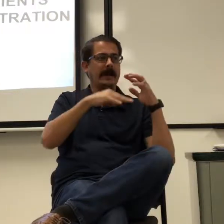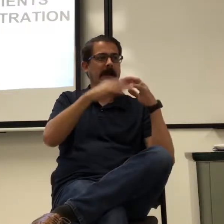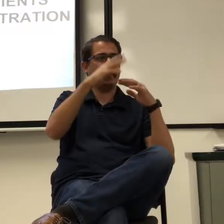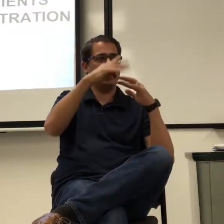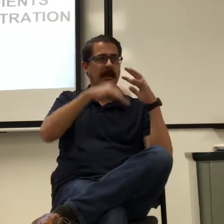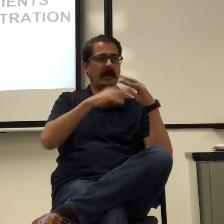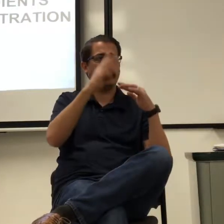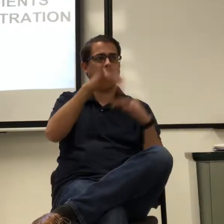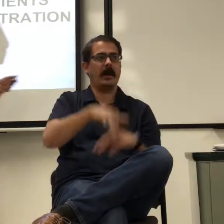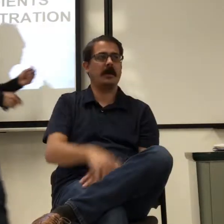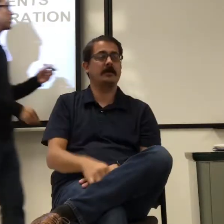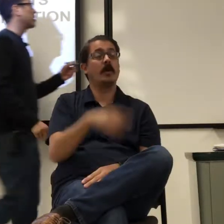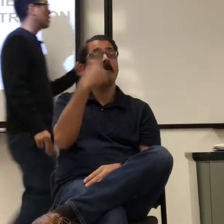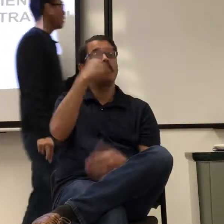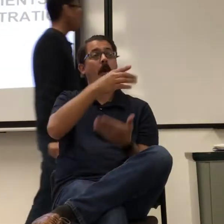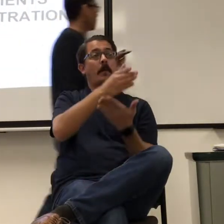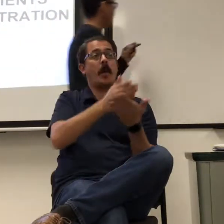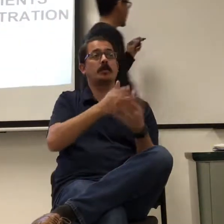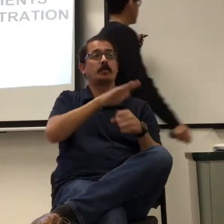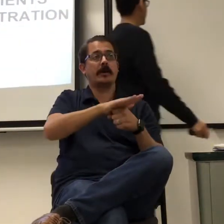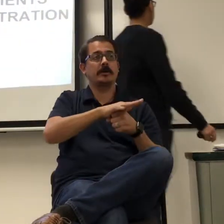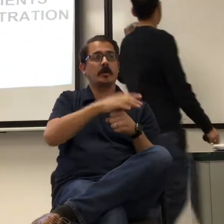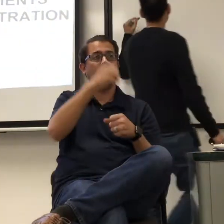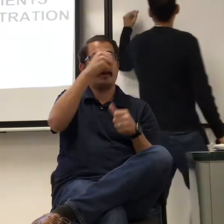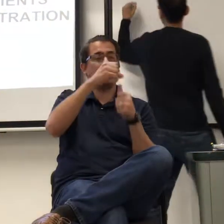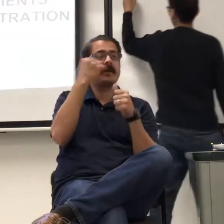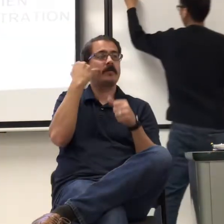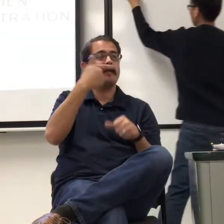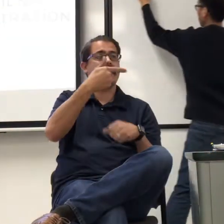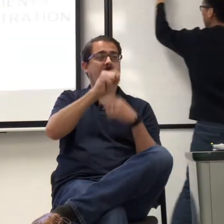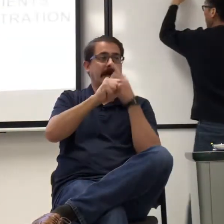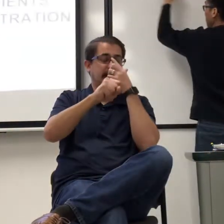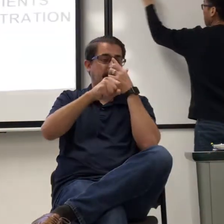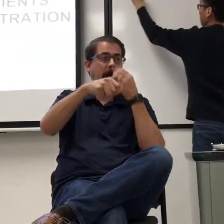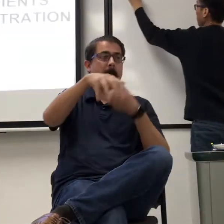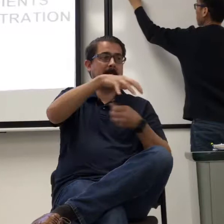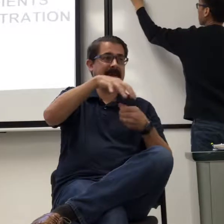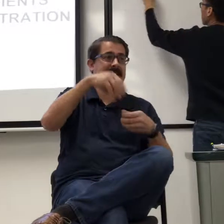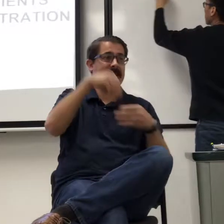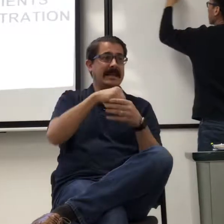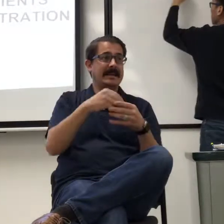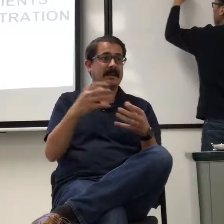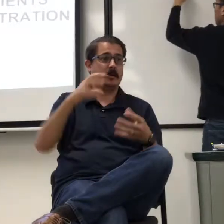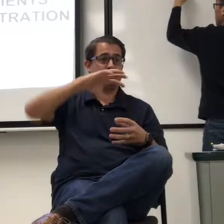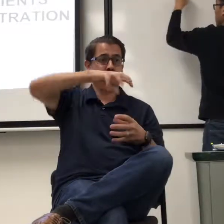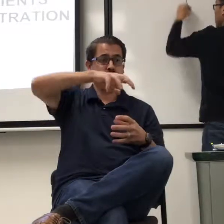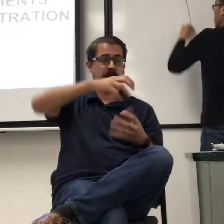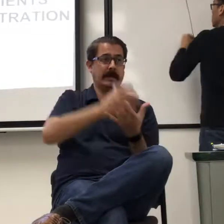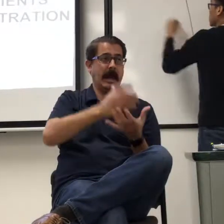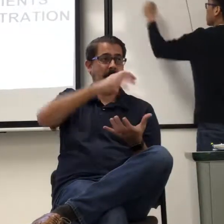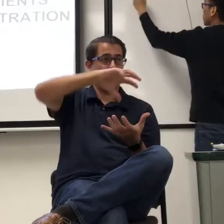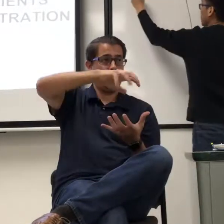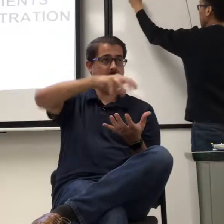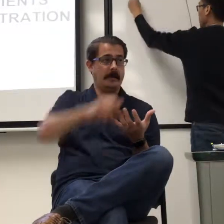pressure, remember that if you have a gas mix in a sealed canister,